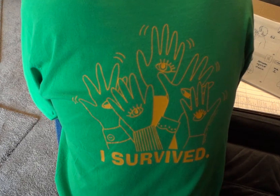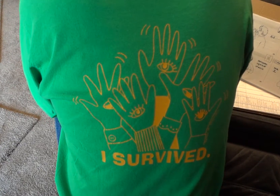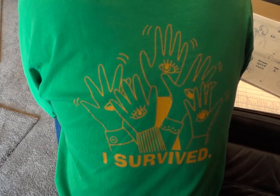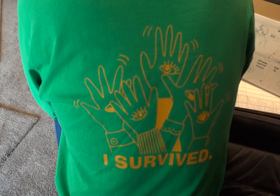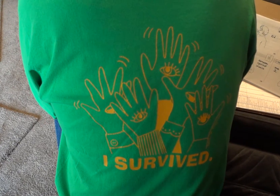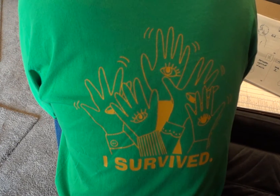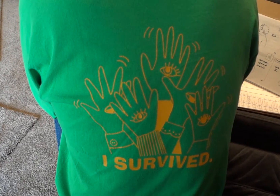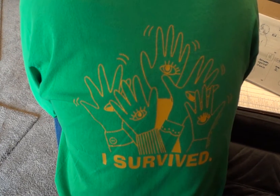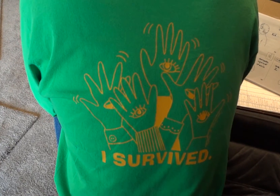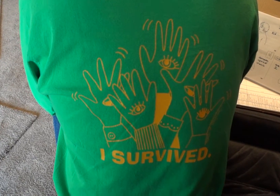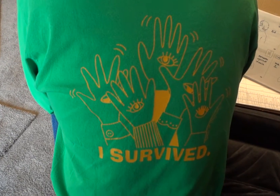Observe.